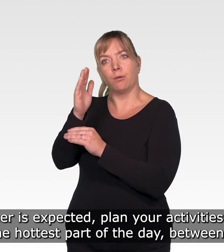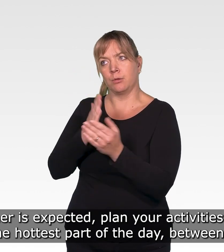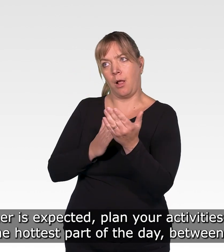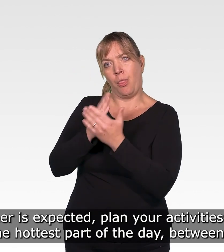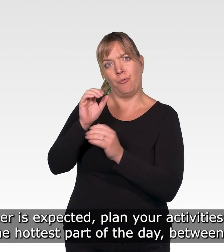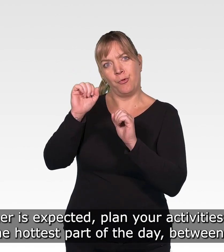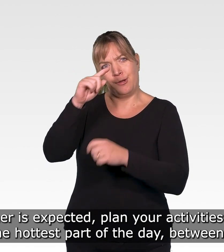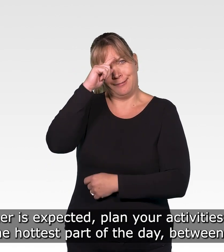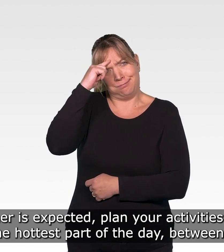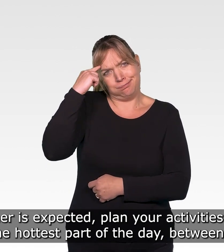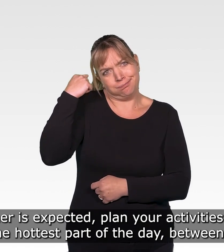and 3 p.m.